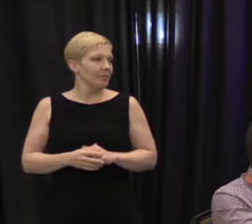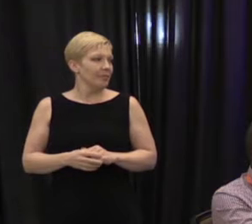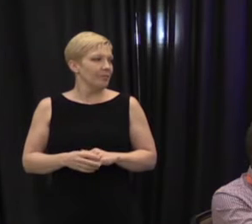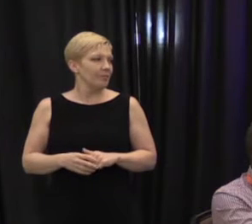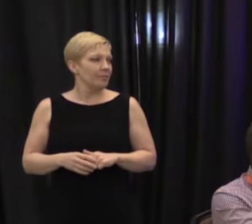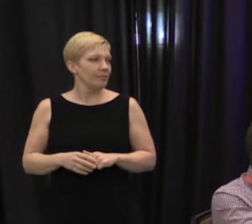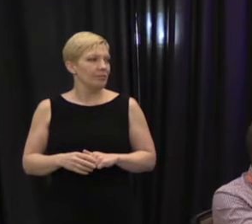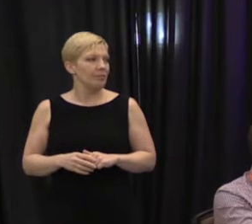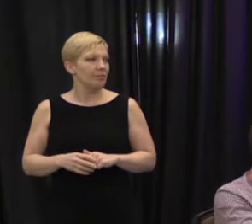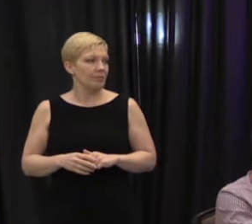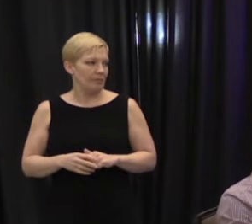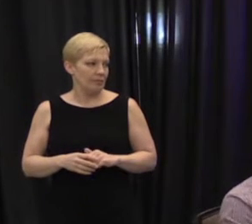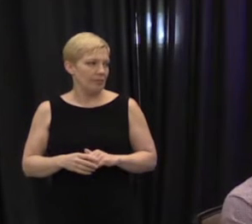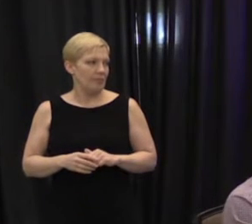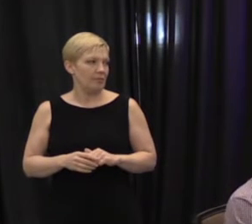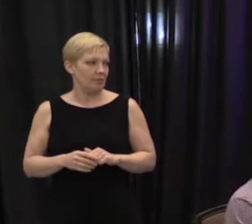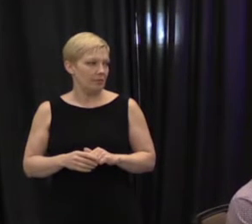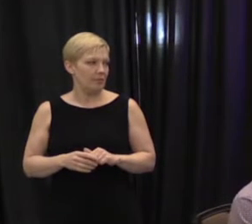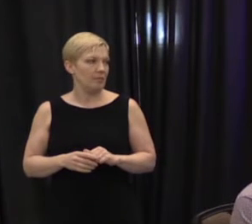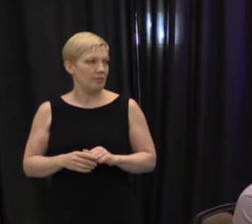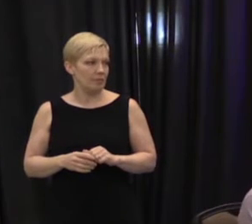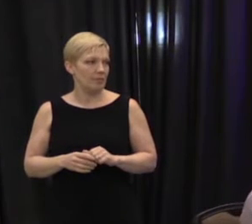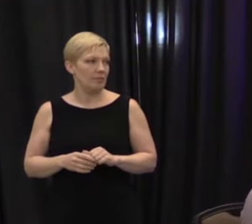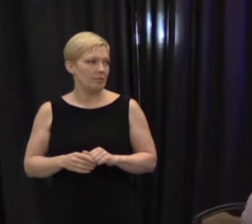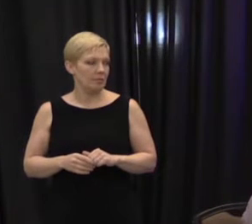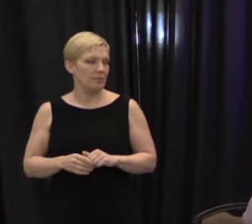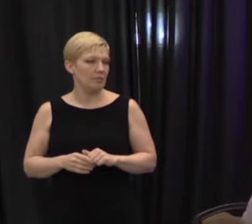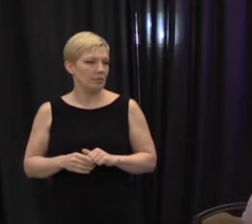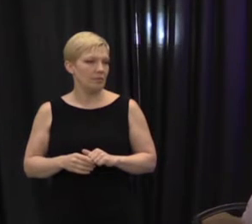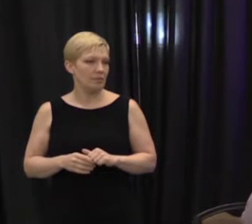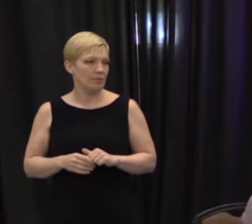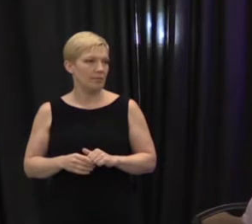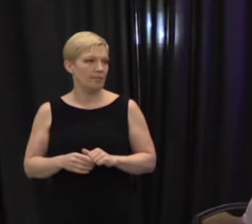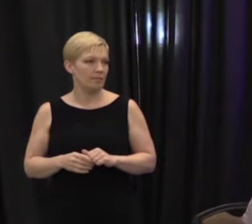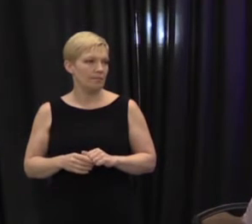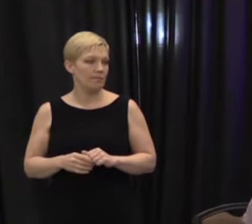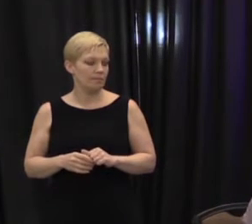Sorry. I guess one thing I would say, I mean,